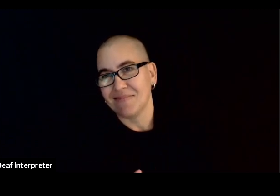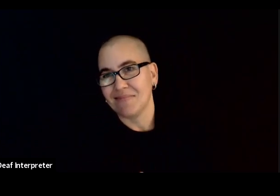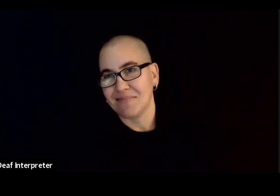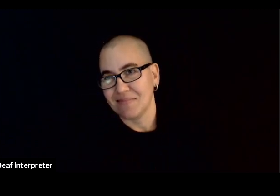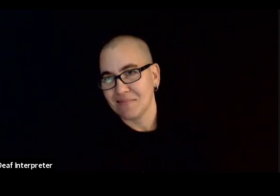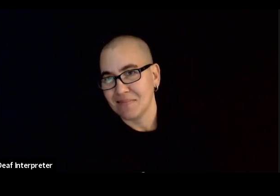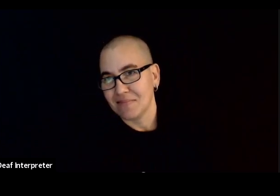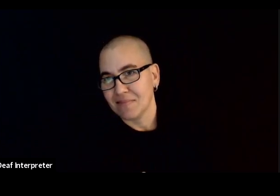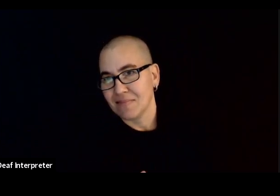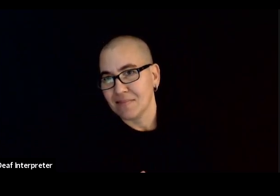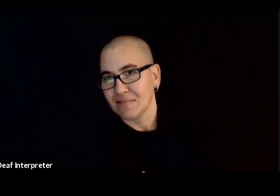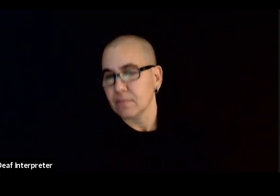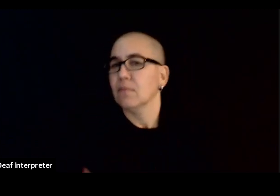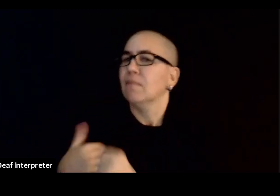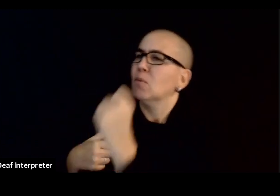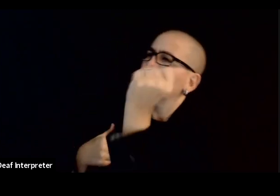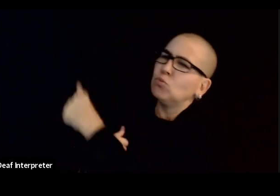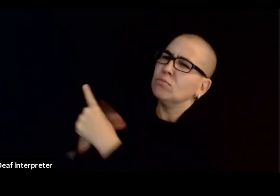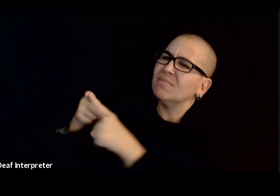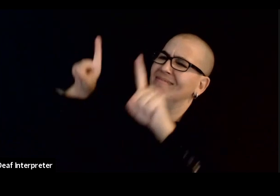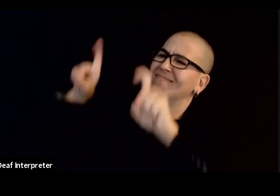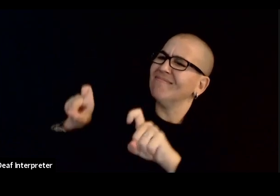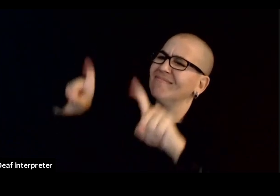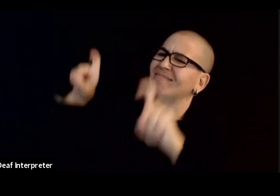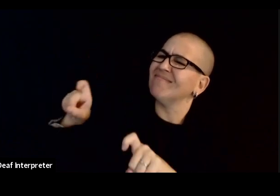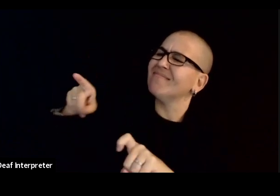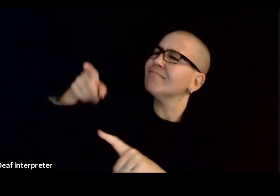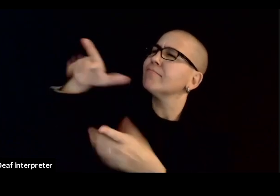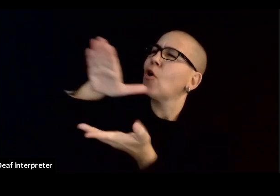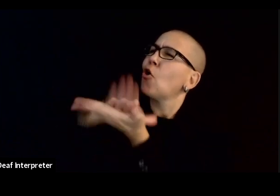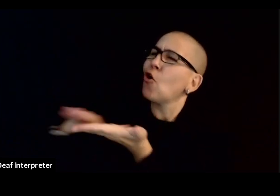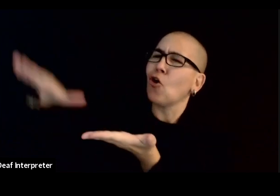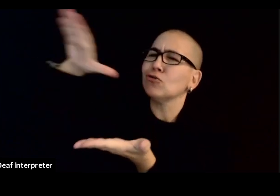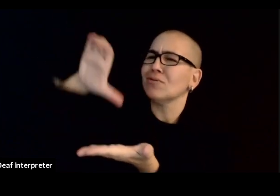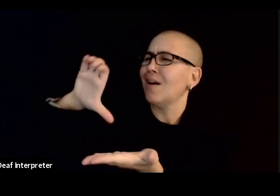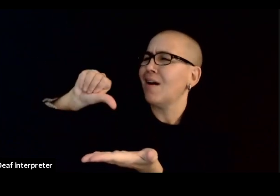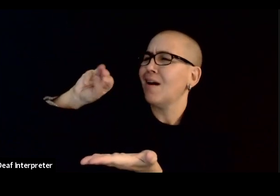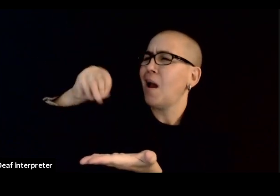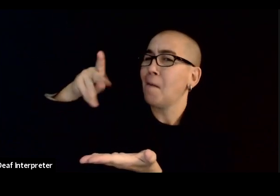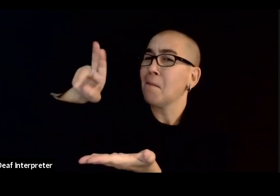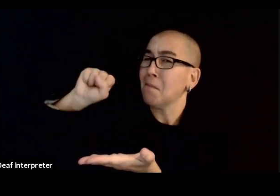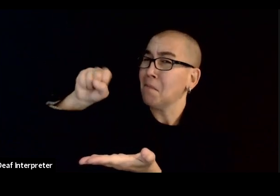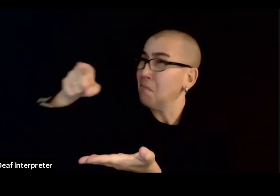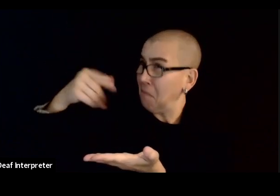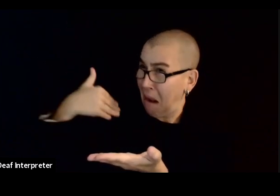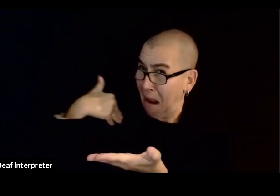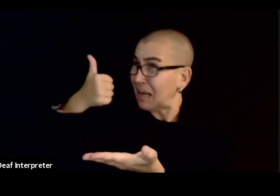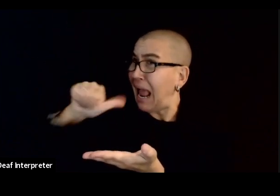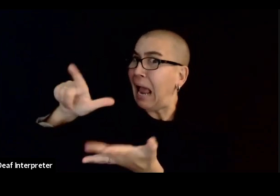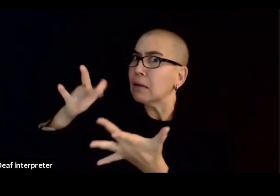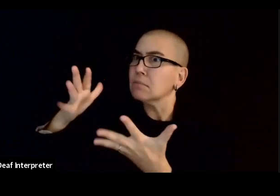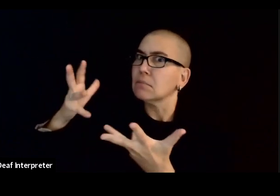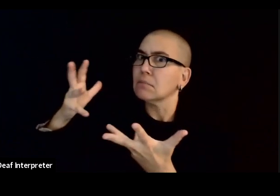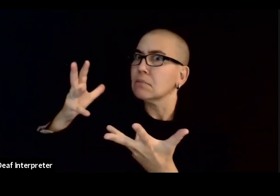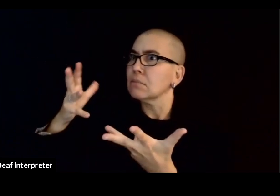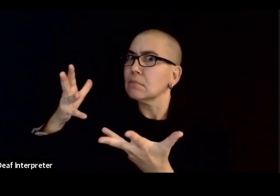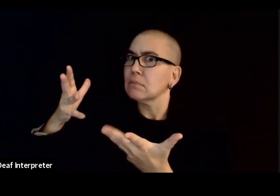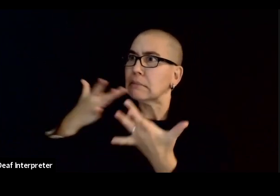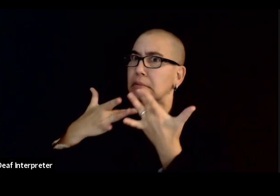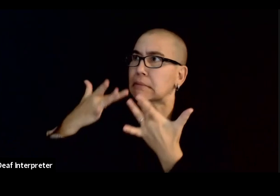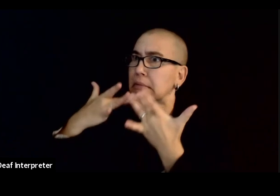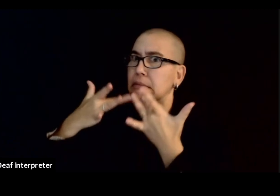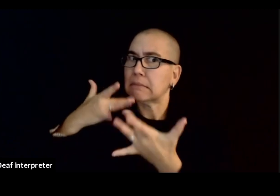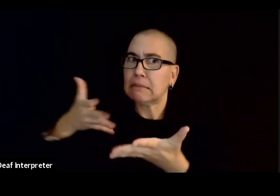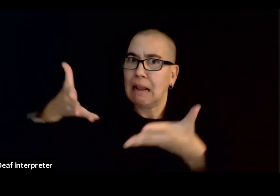college campuses. I'm curious if you guys know of any shortages of testing availability on any college campuses. And then if you could speak